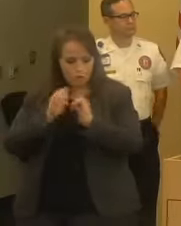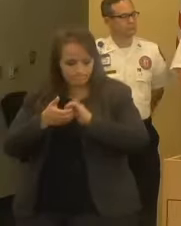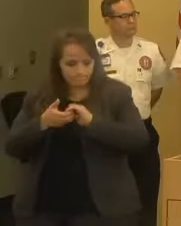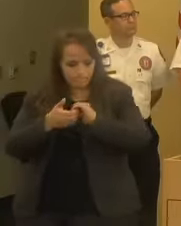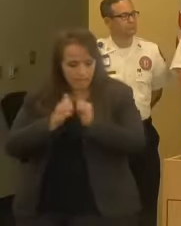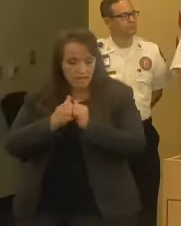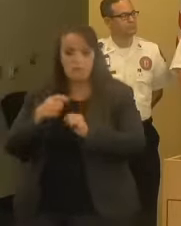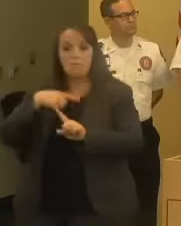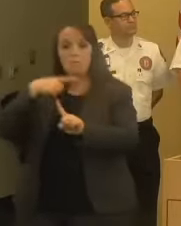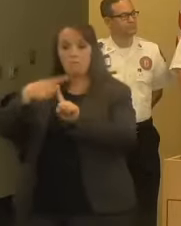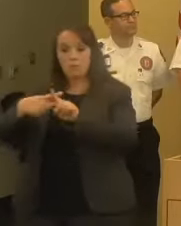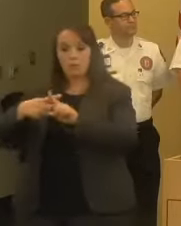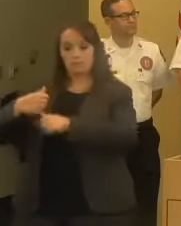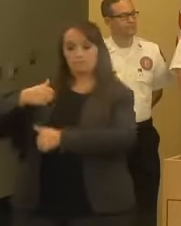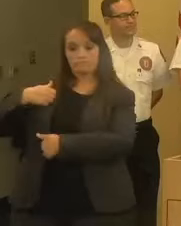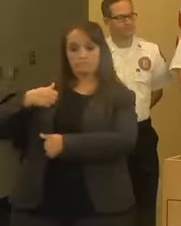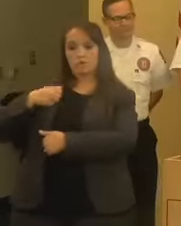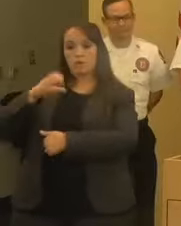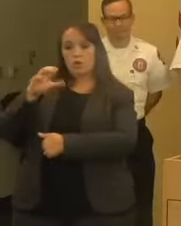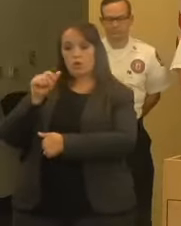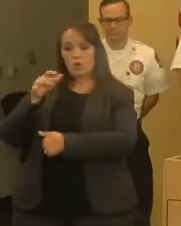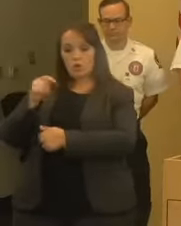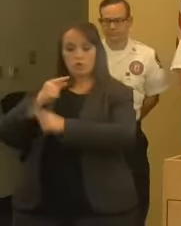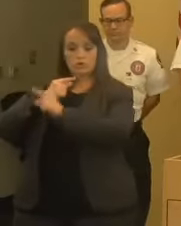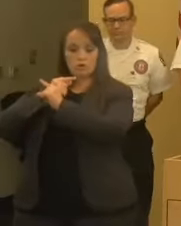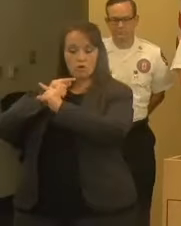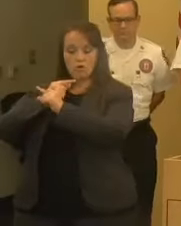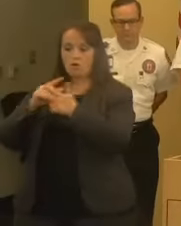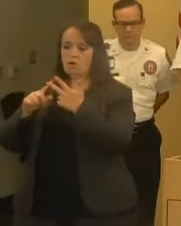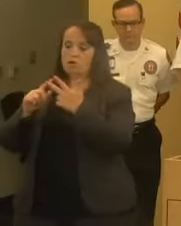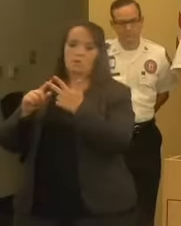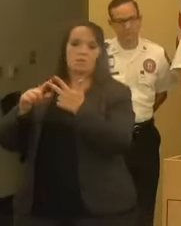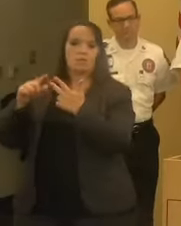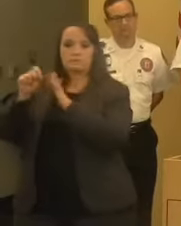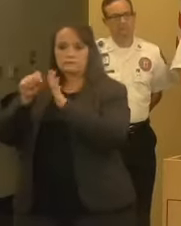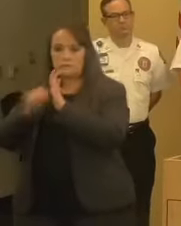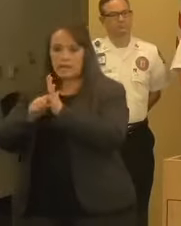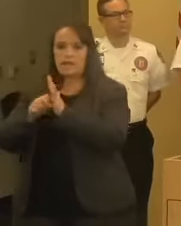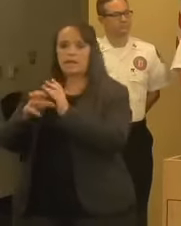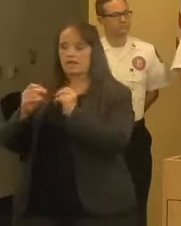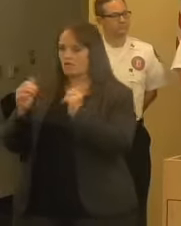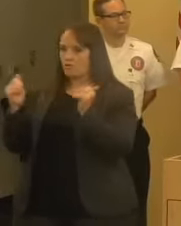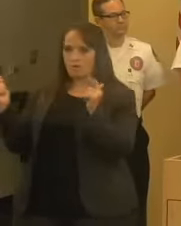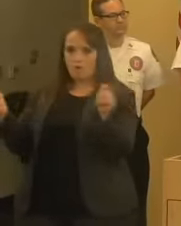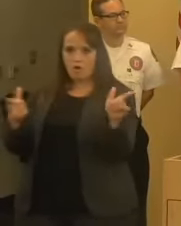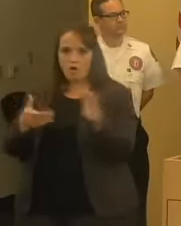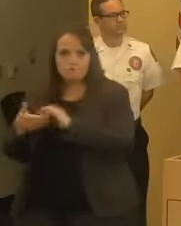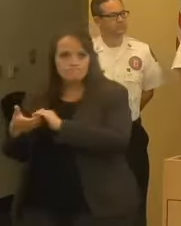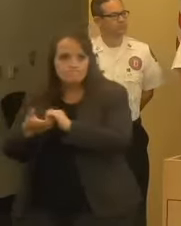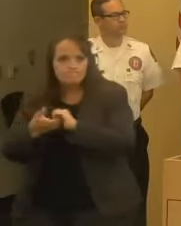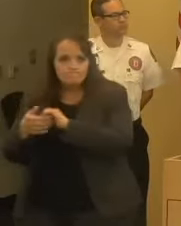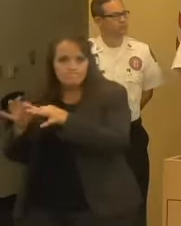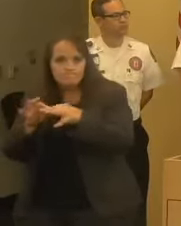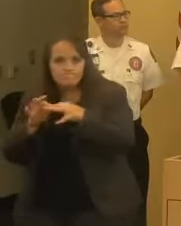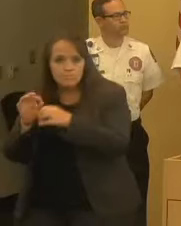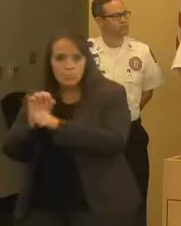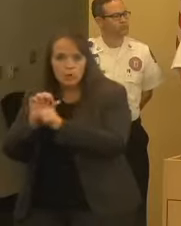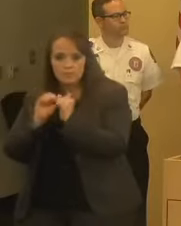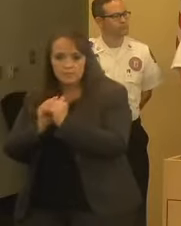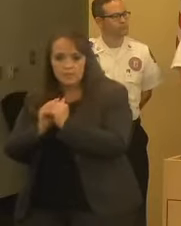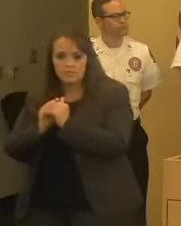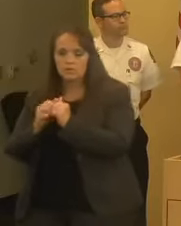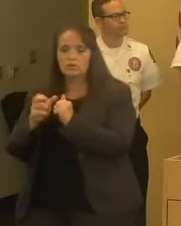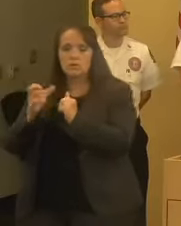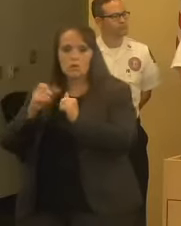our federal, state, and local partners, all the agencies within this region and the Low Country are in communication regularly.